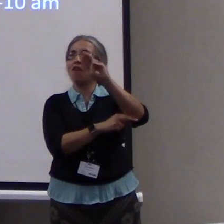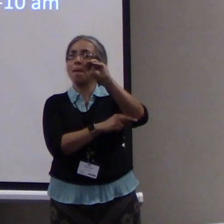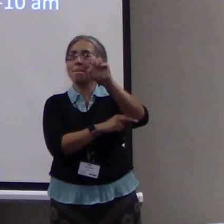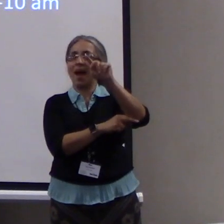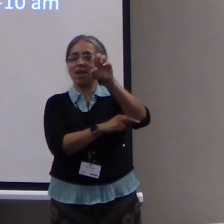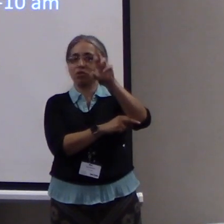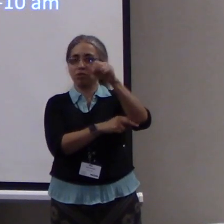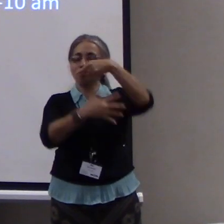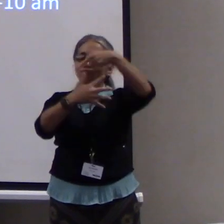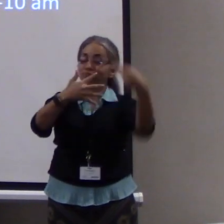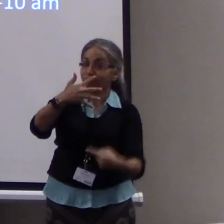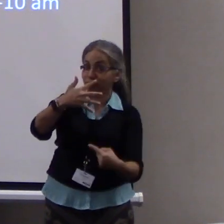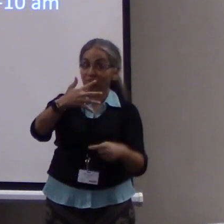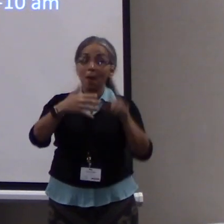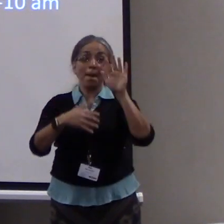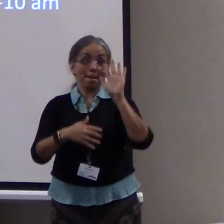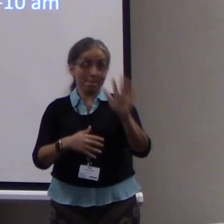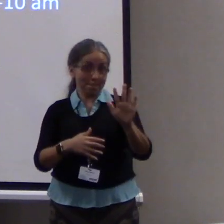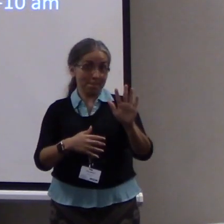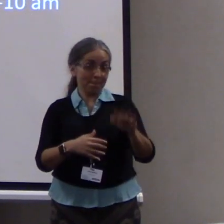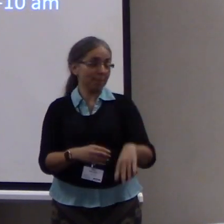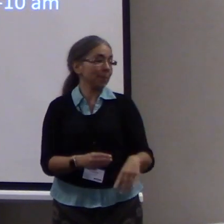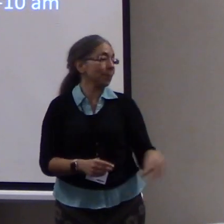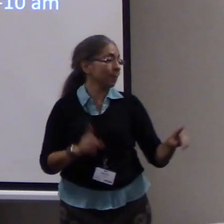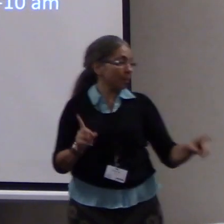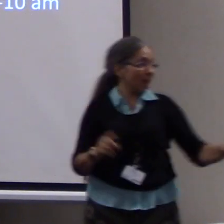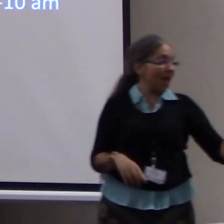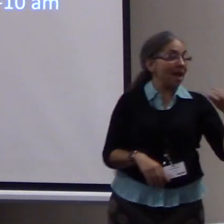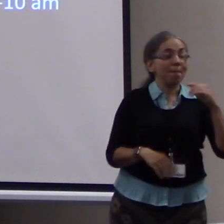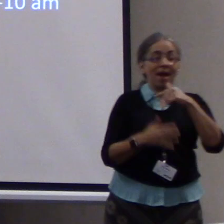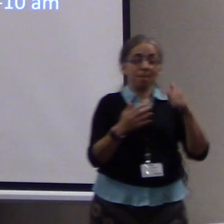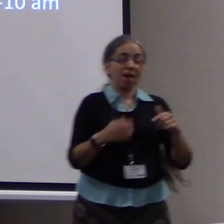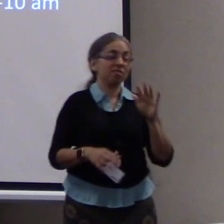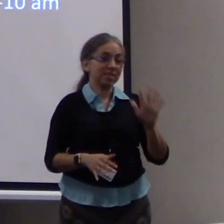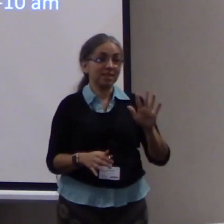what they're called parameters, and there are 5 of them.